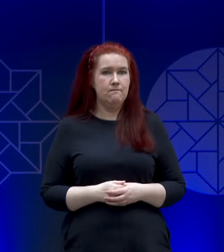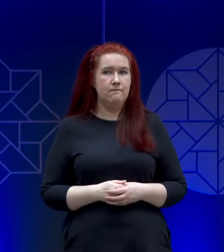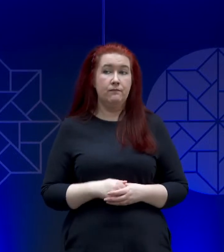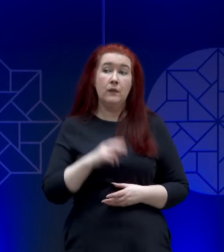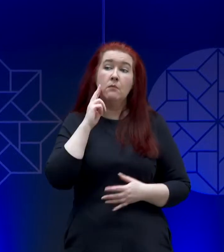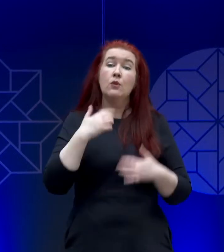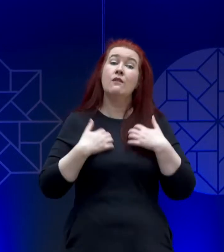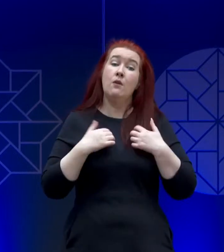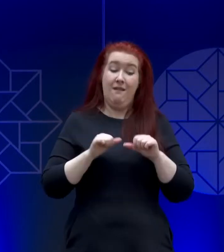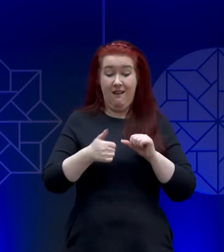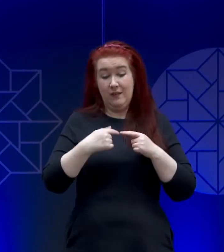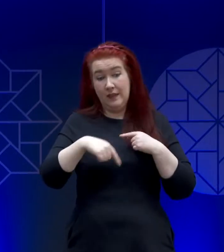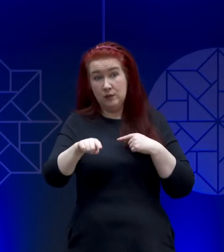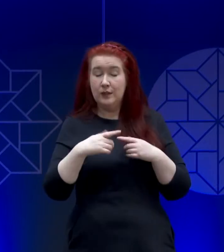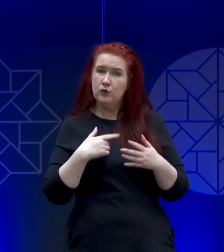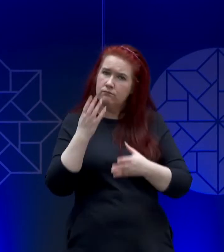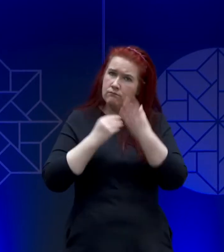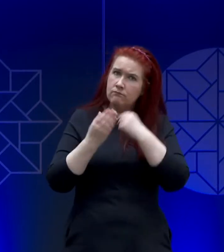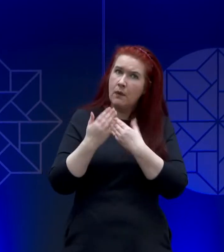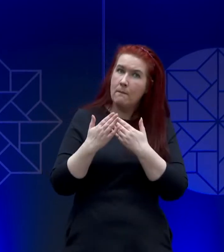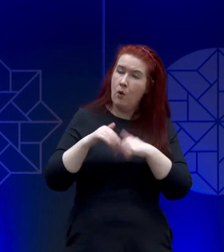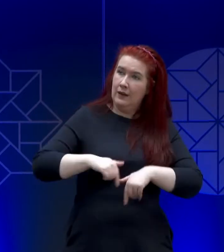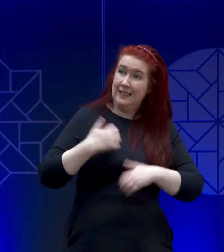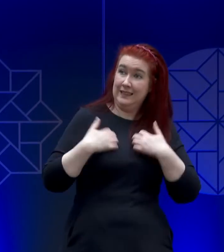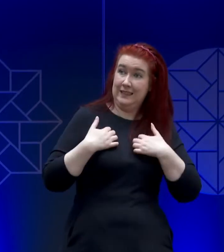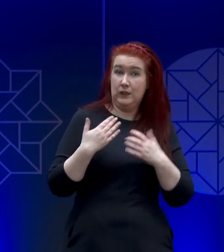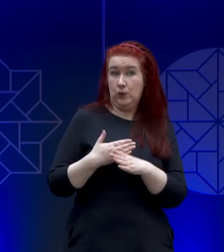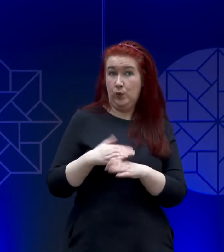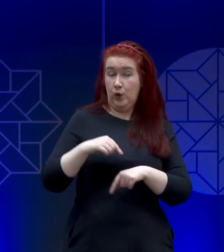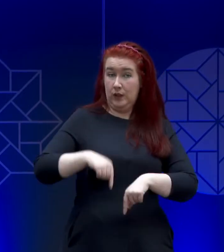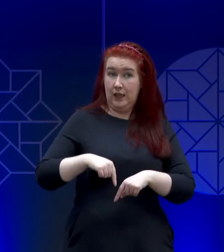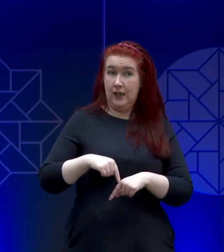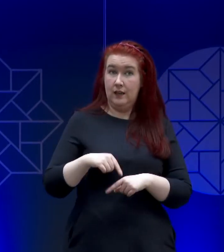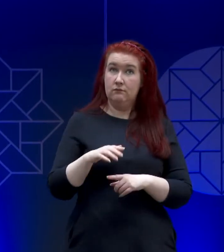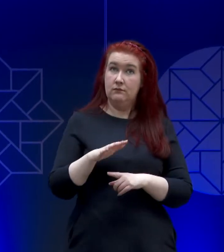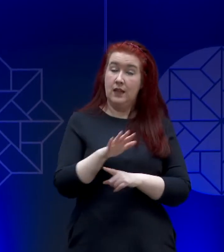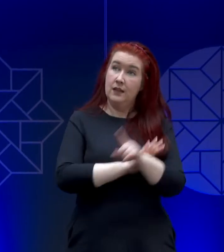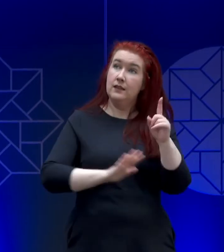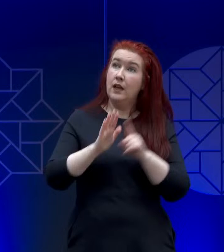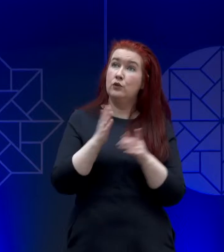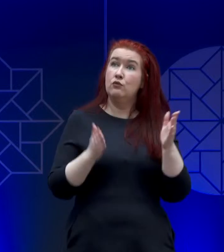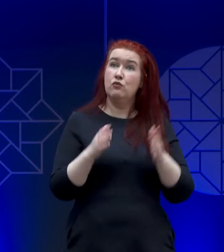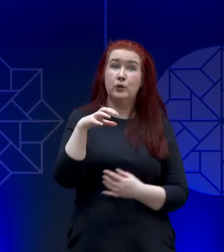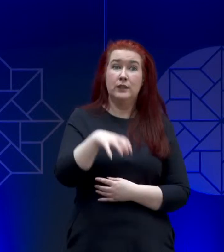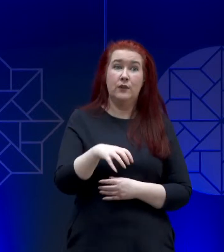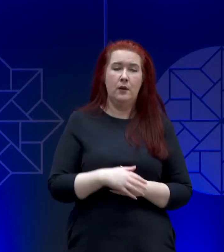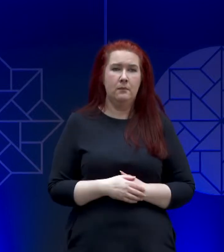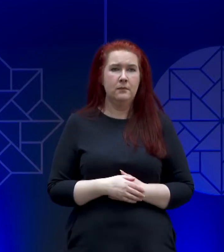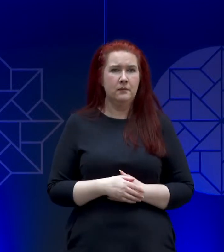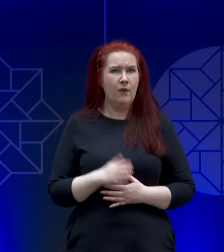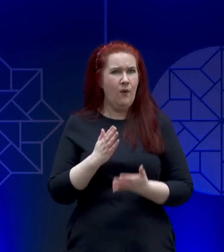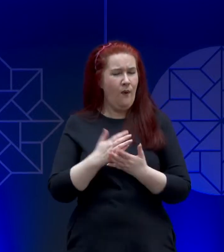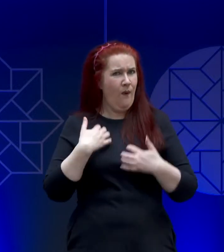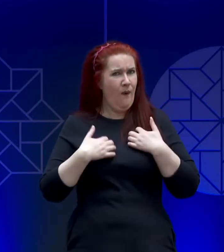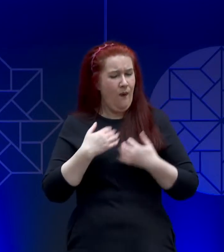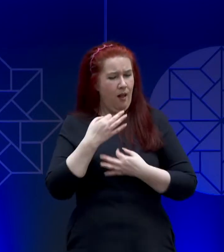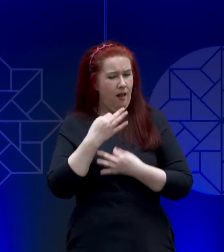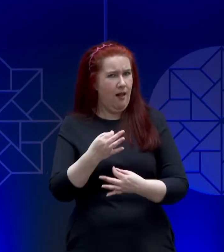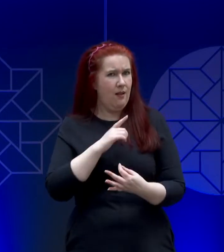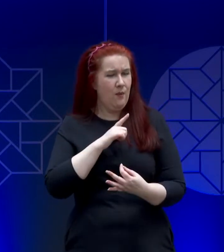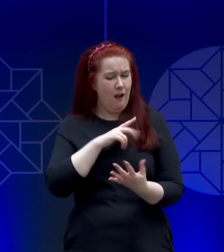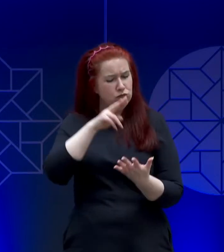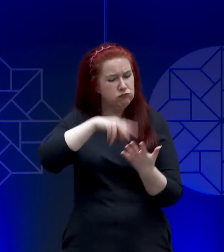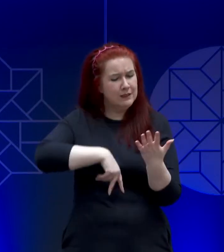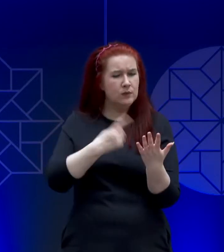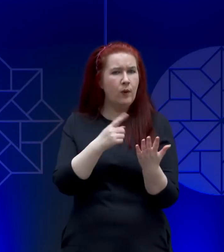speech to learning more about the exciting work going on here at the National Robotarium. My appetite has been whetted by an article written